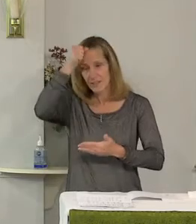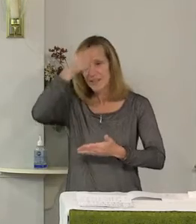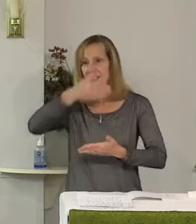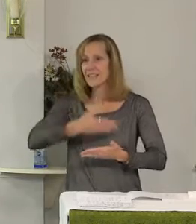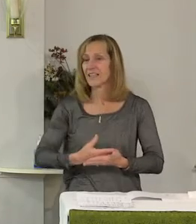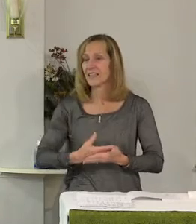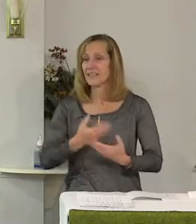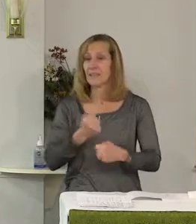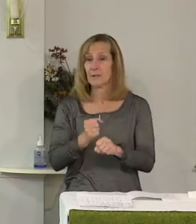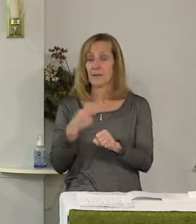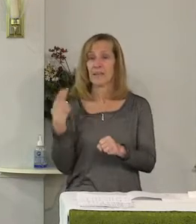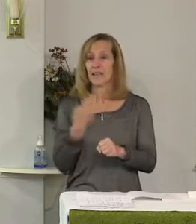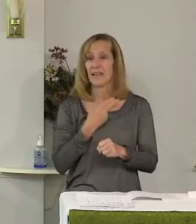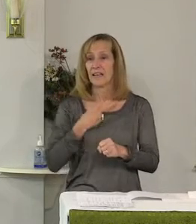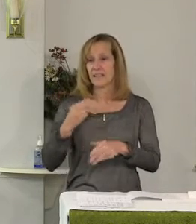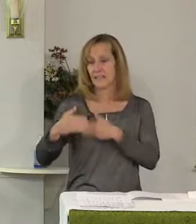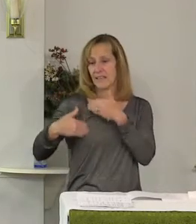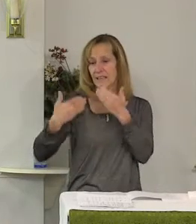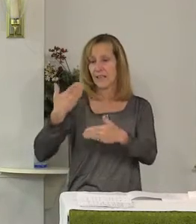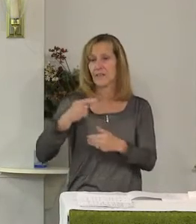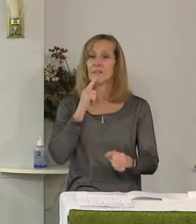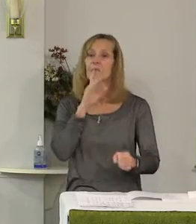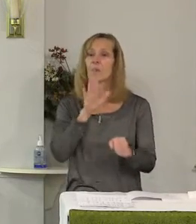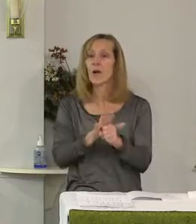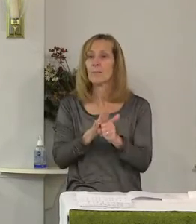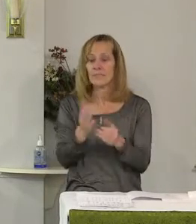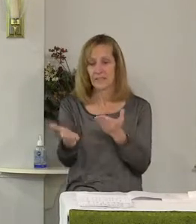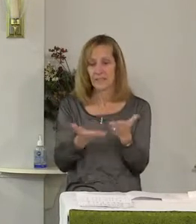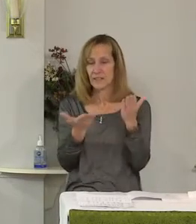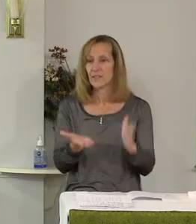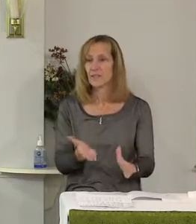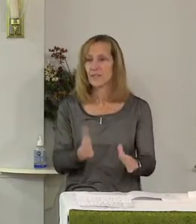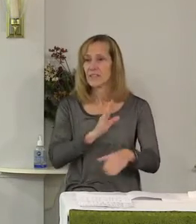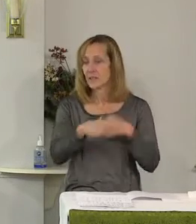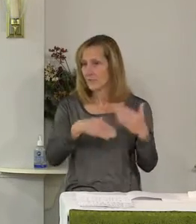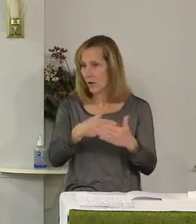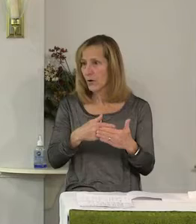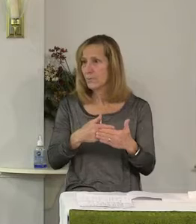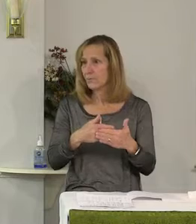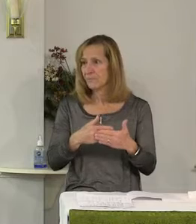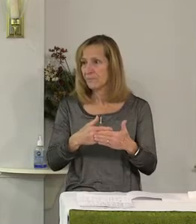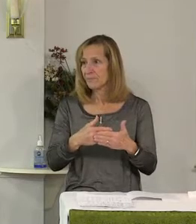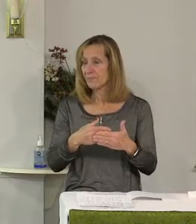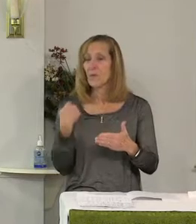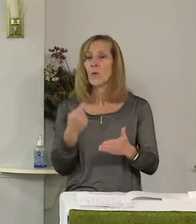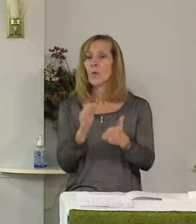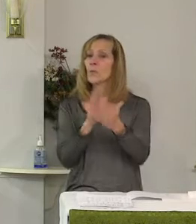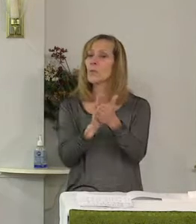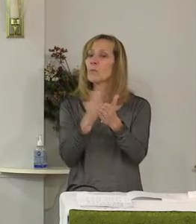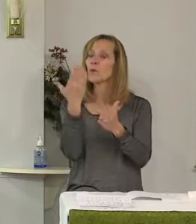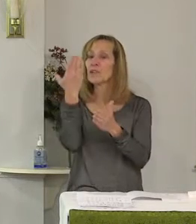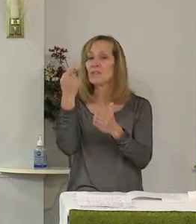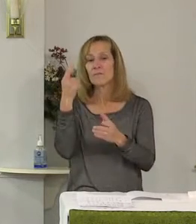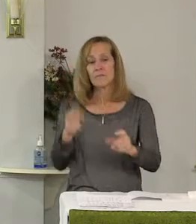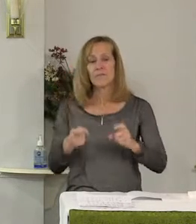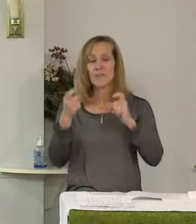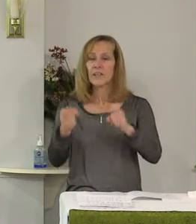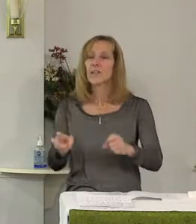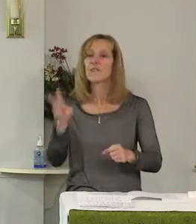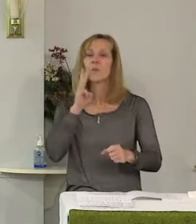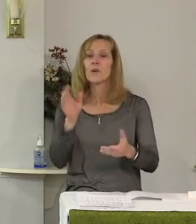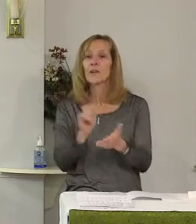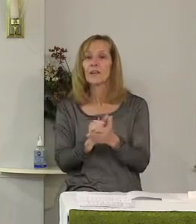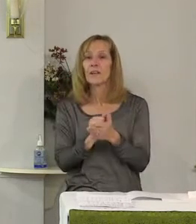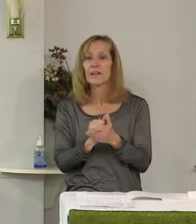sons, making us heirs of your promises and servants of all. We praise you for the gift of water